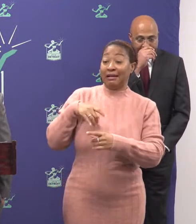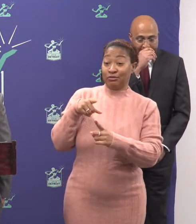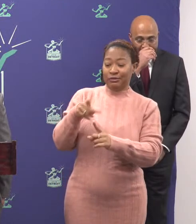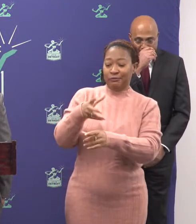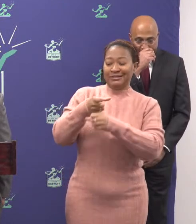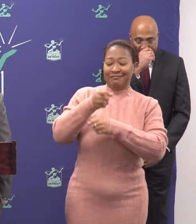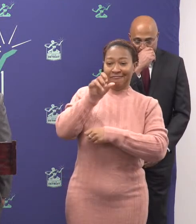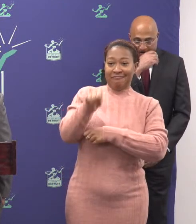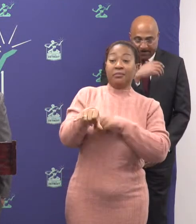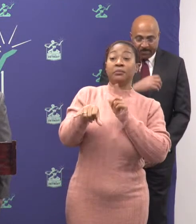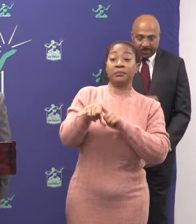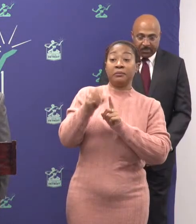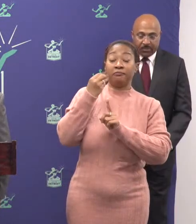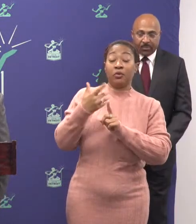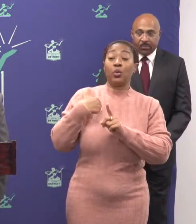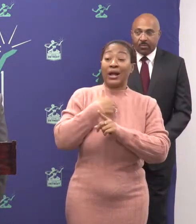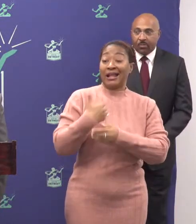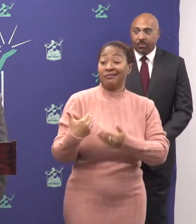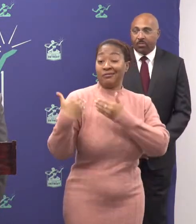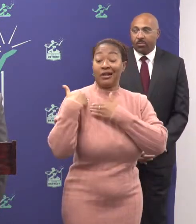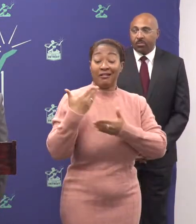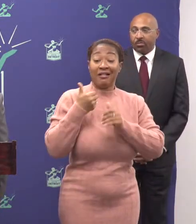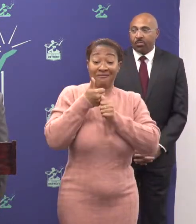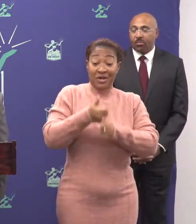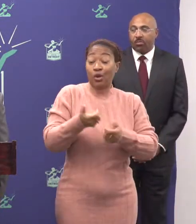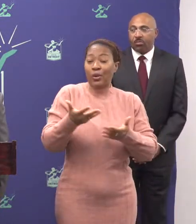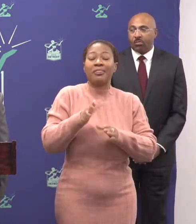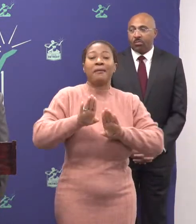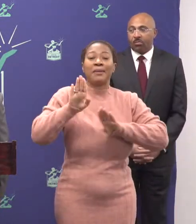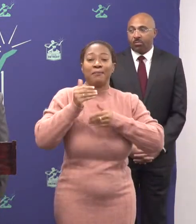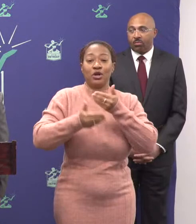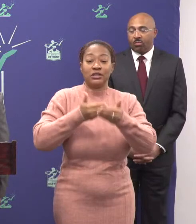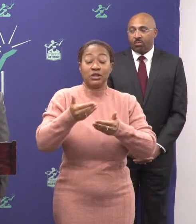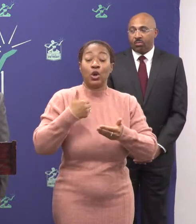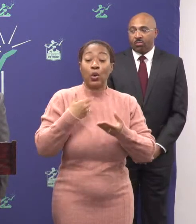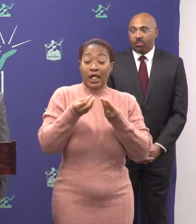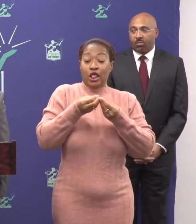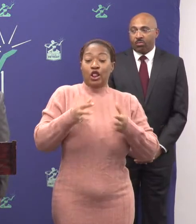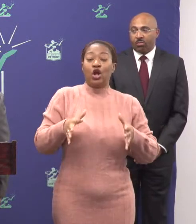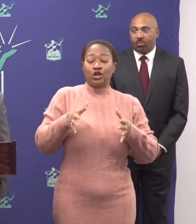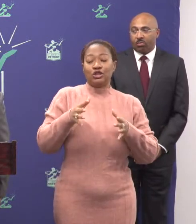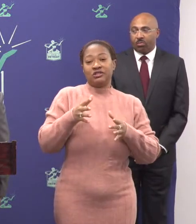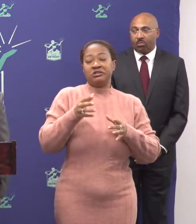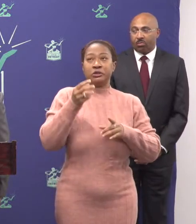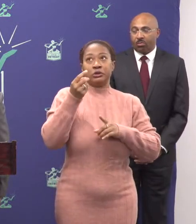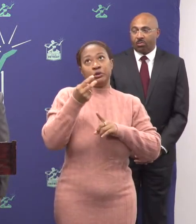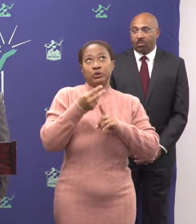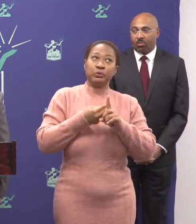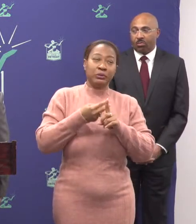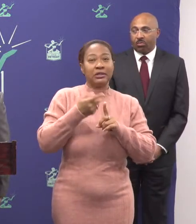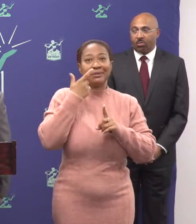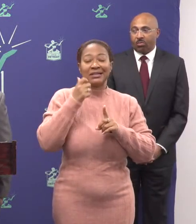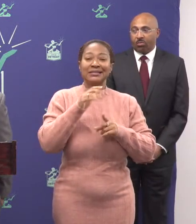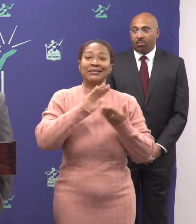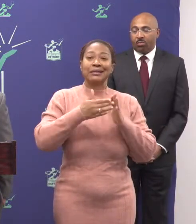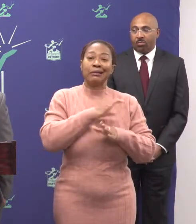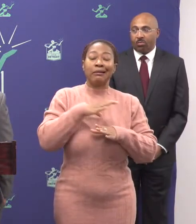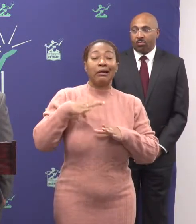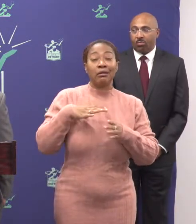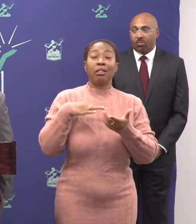so we had an obligation to follow the bid process. We lost a couple months as Council debated it back and forth before